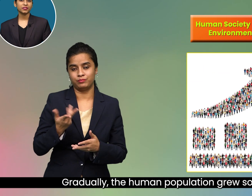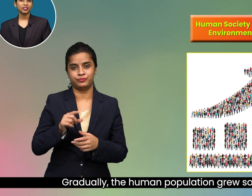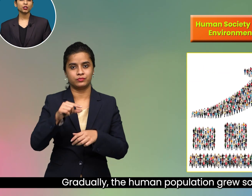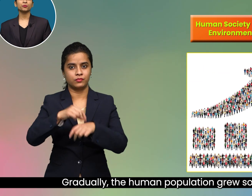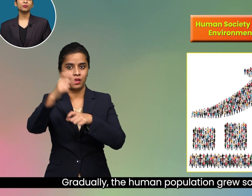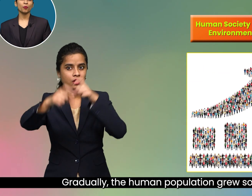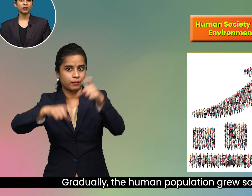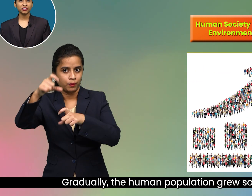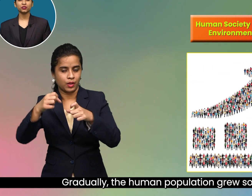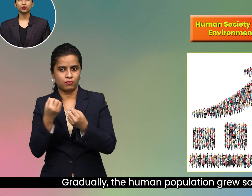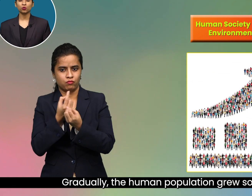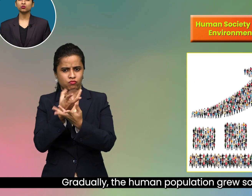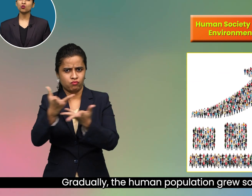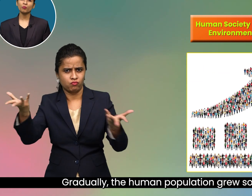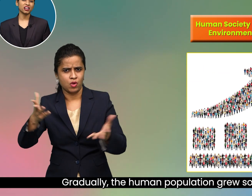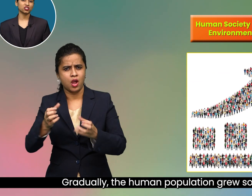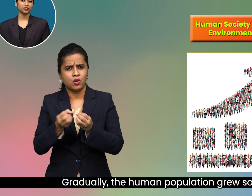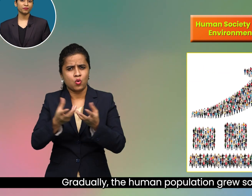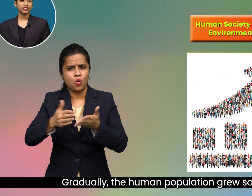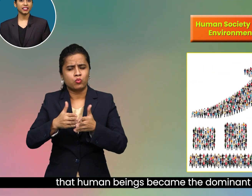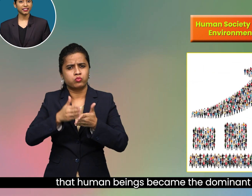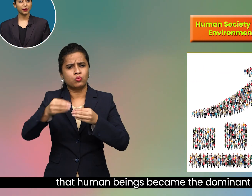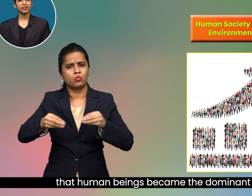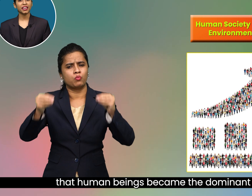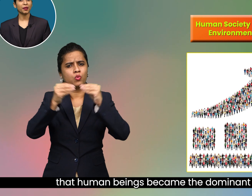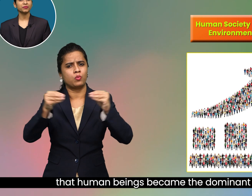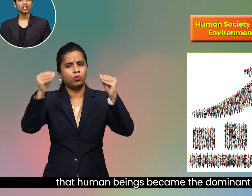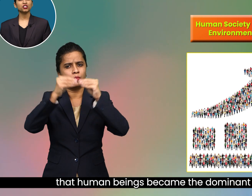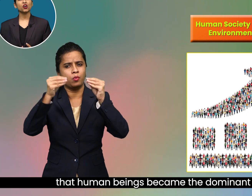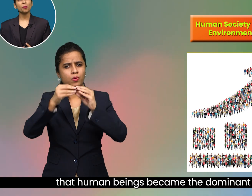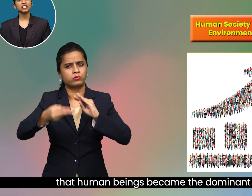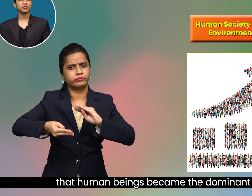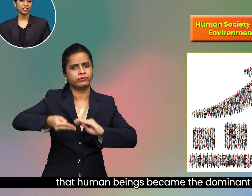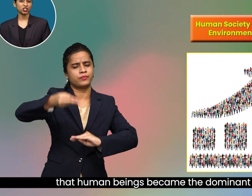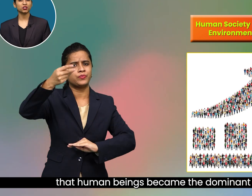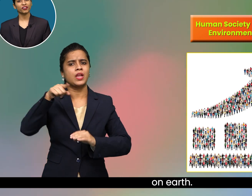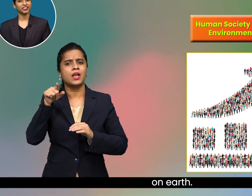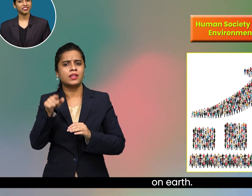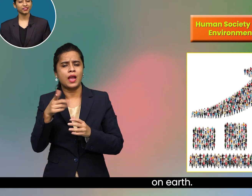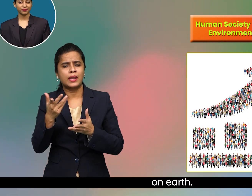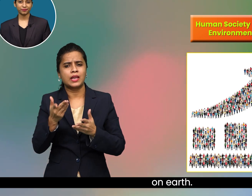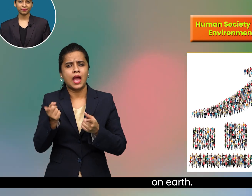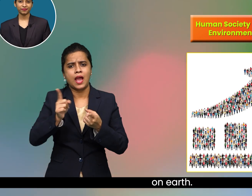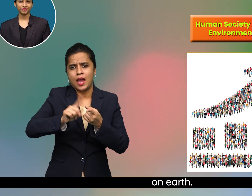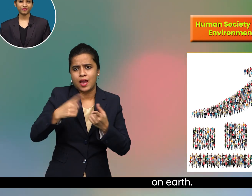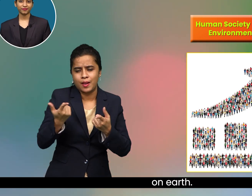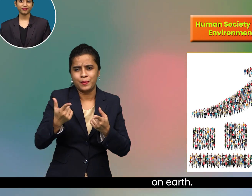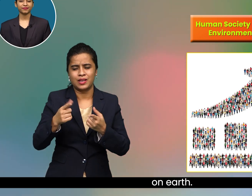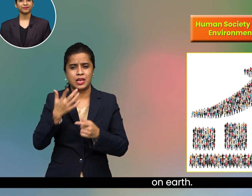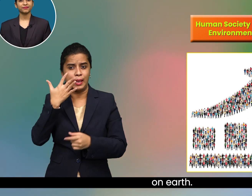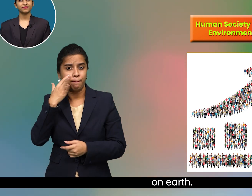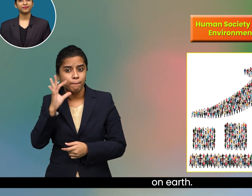Gradually, the human population grew so much that they became the dominant species on Earth.